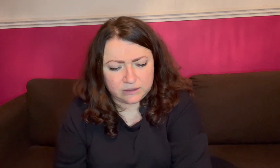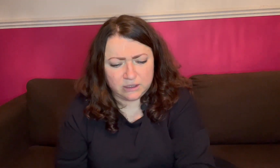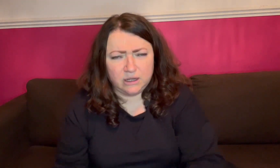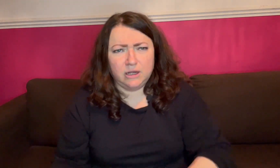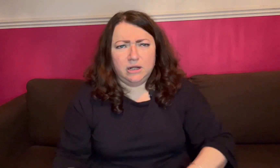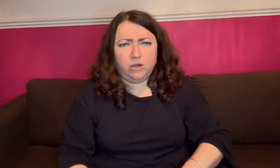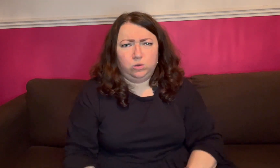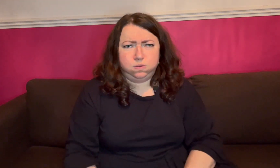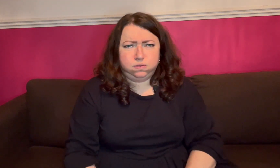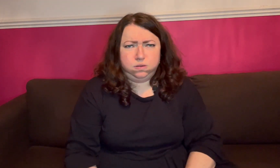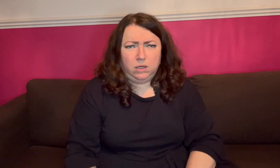Oh,